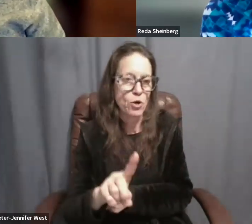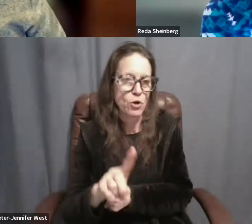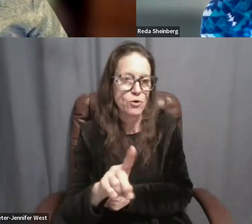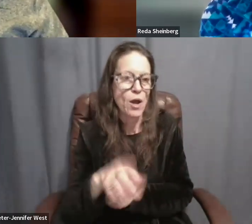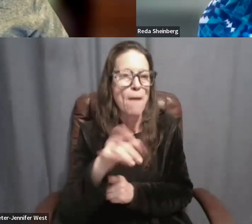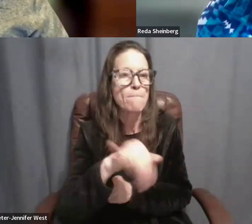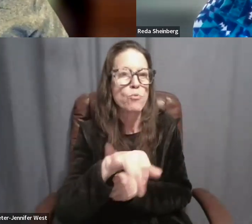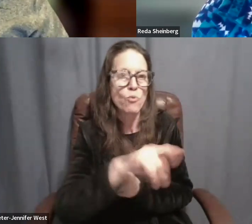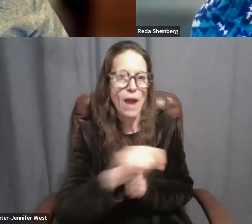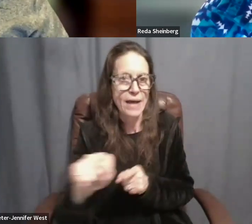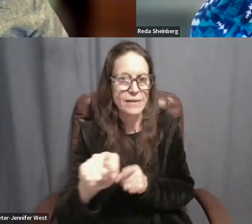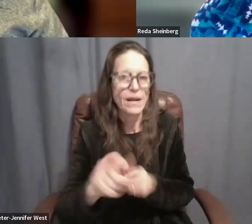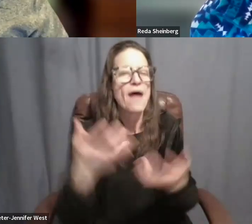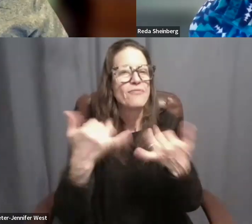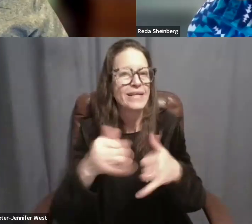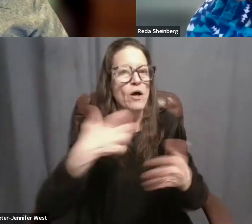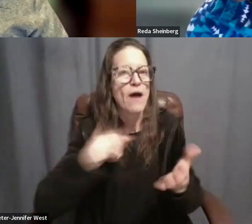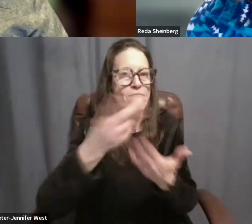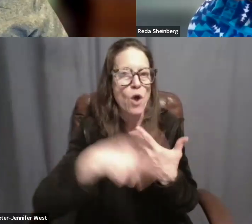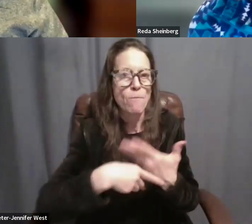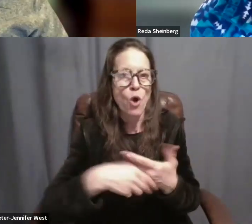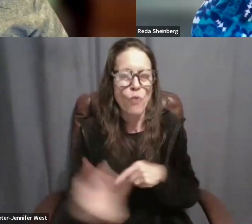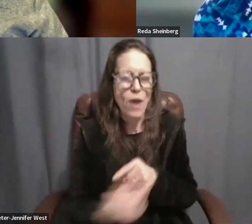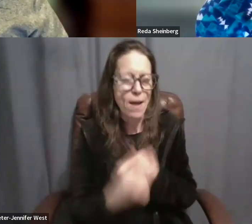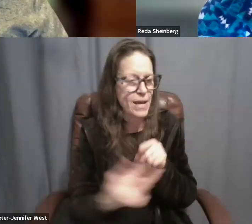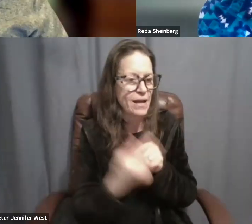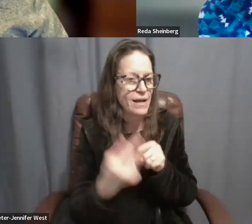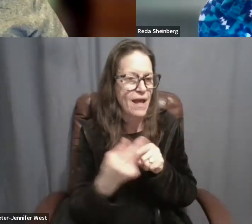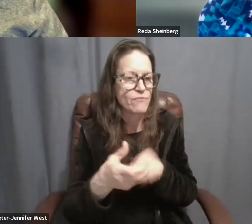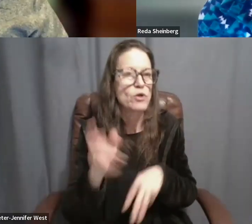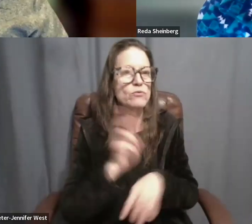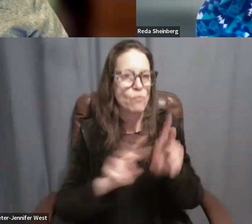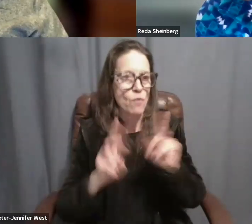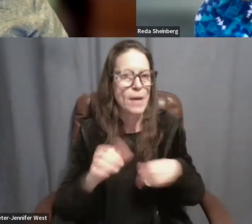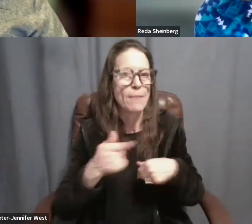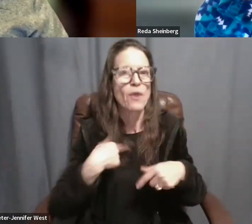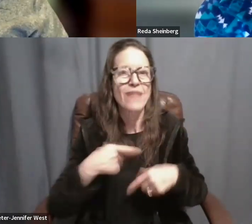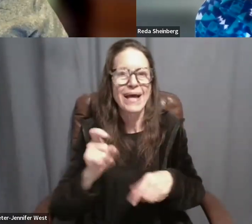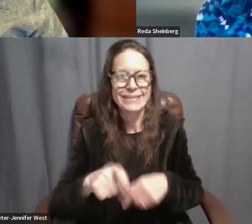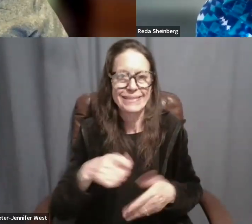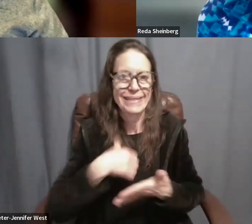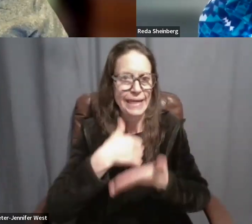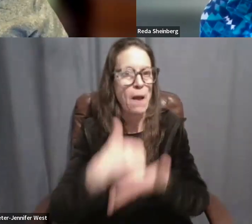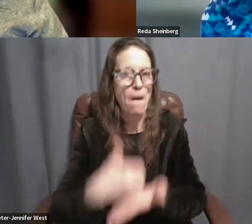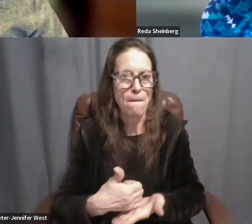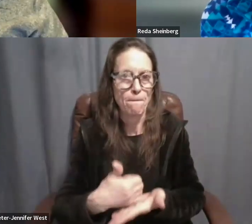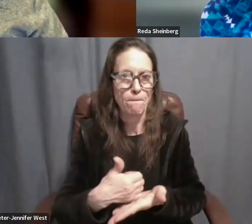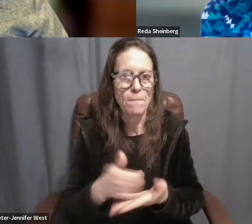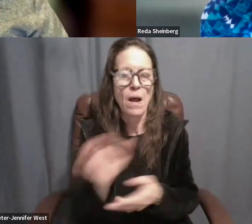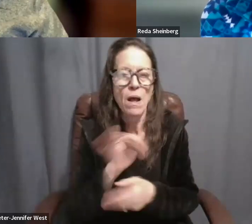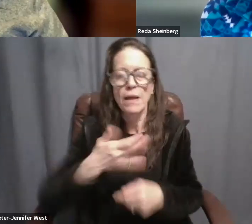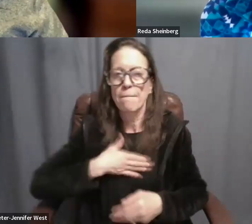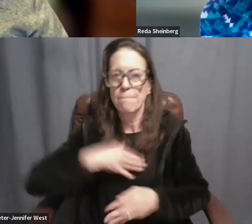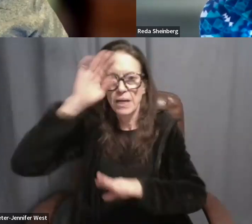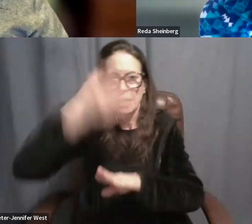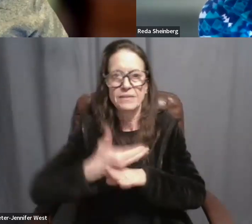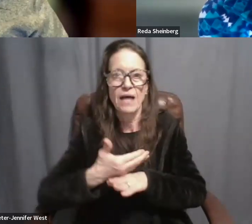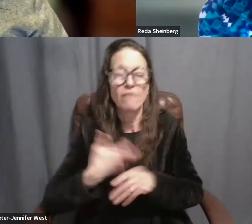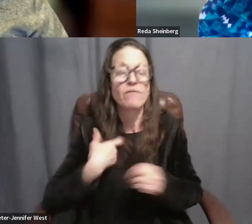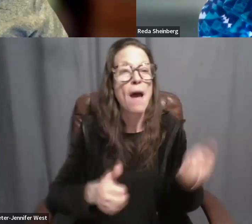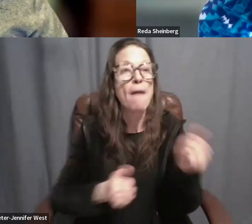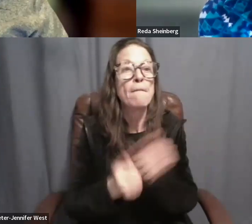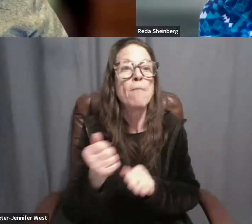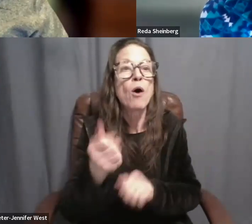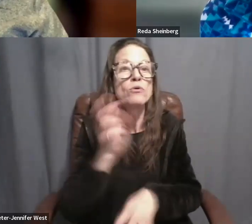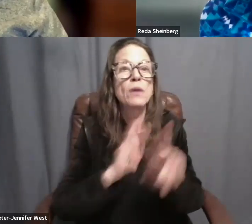Gaithersburg for people that had mental health issues. And as it turned out, most of them had mental health issues